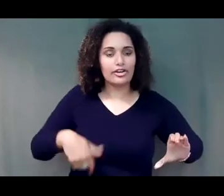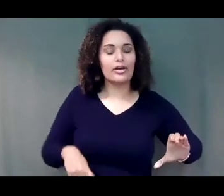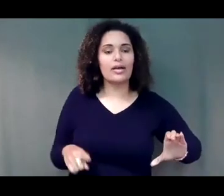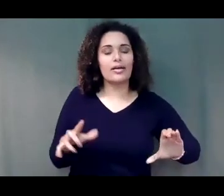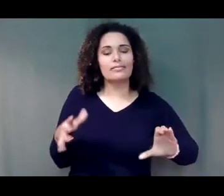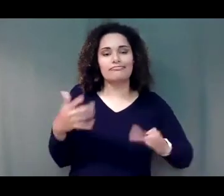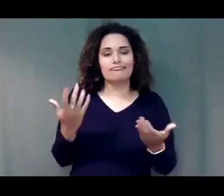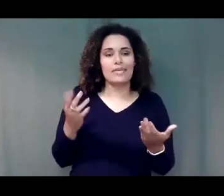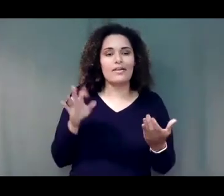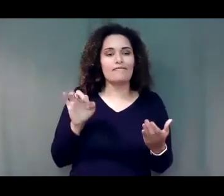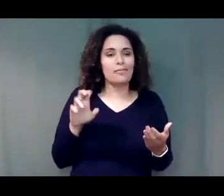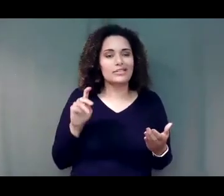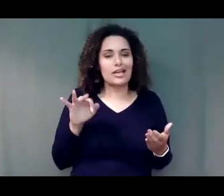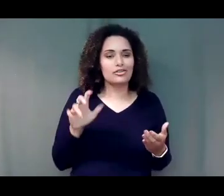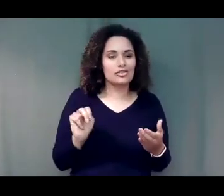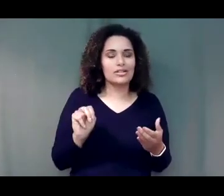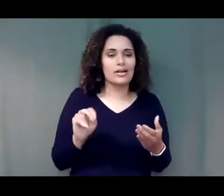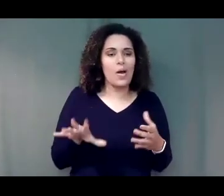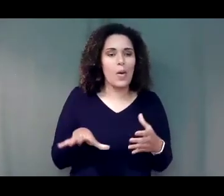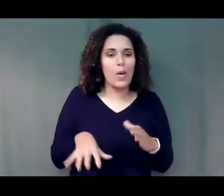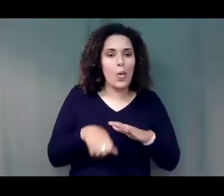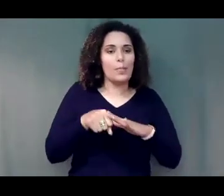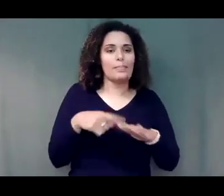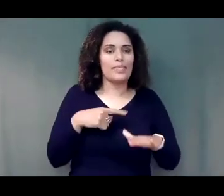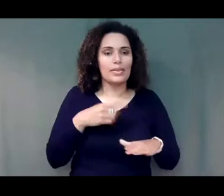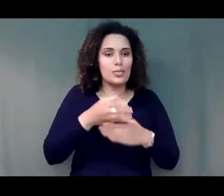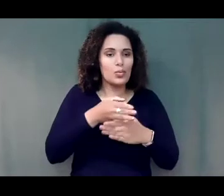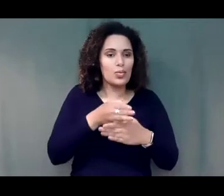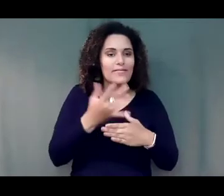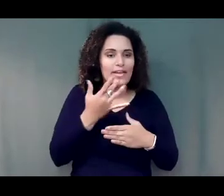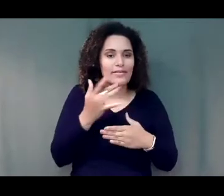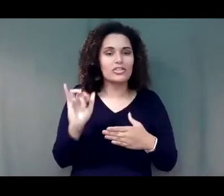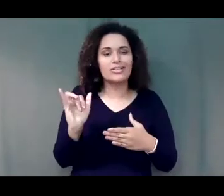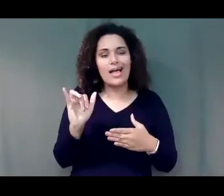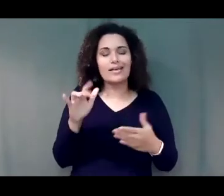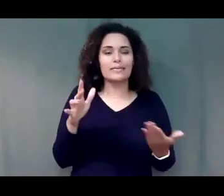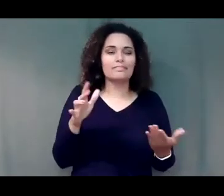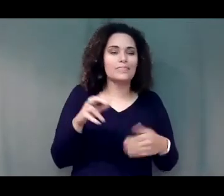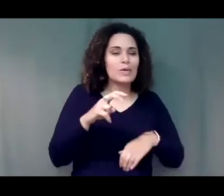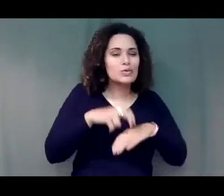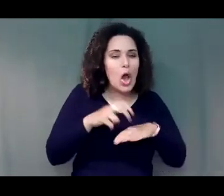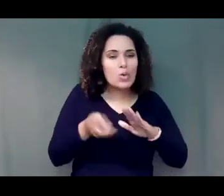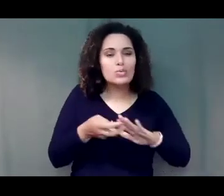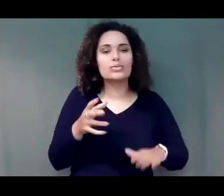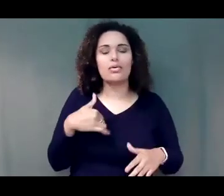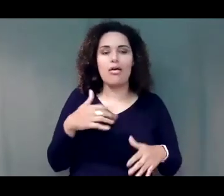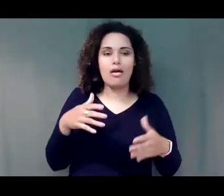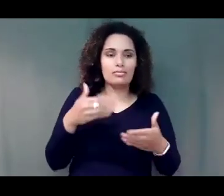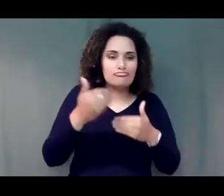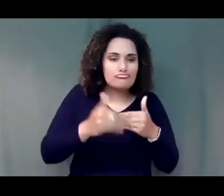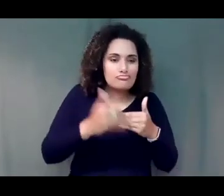more, when we say wood flavors, like the flavors that kind of are reminiscent of toast or bread dough